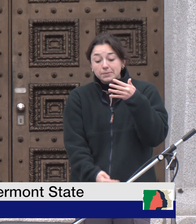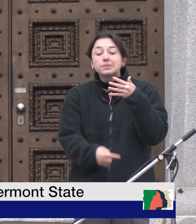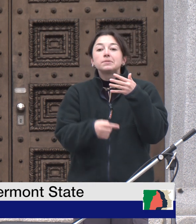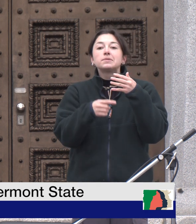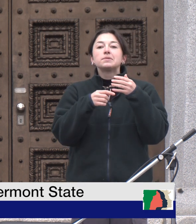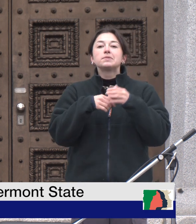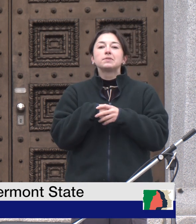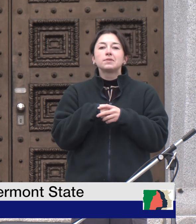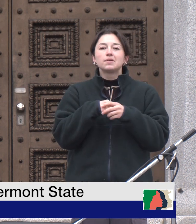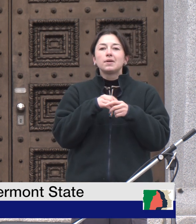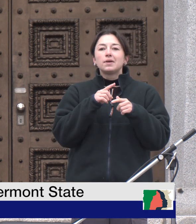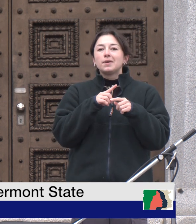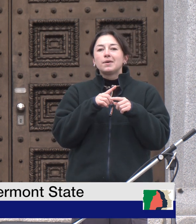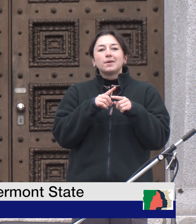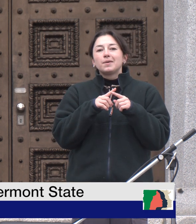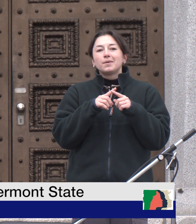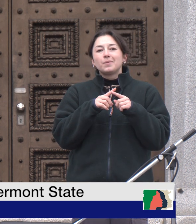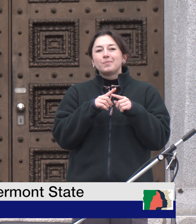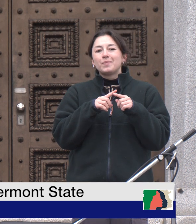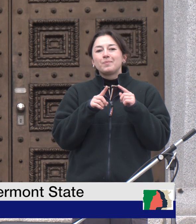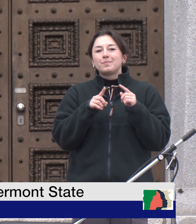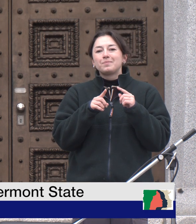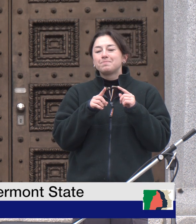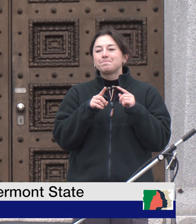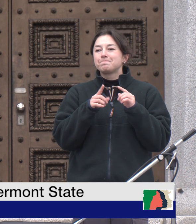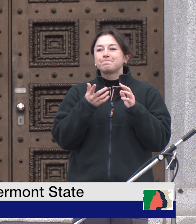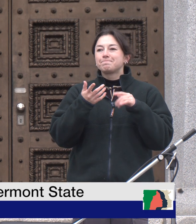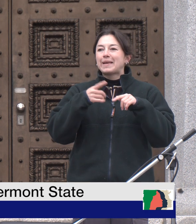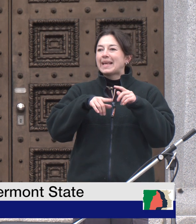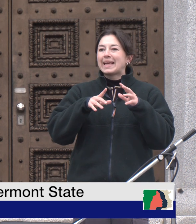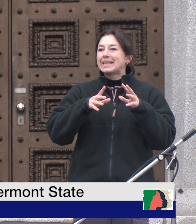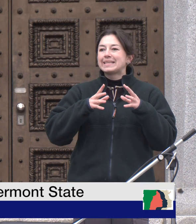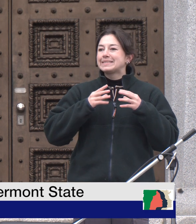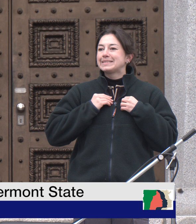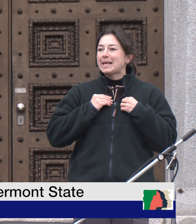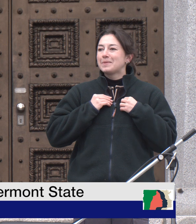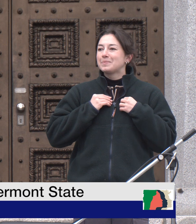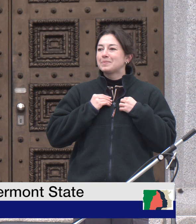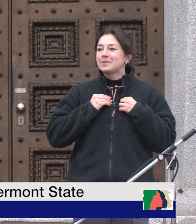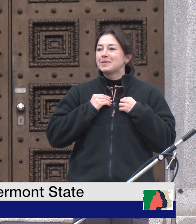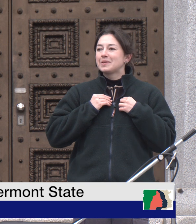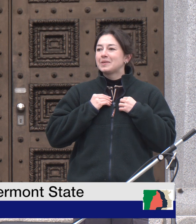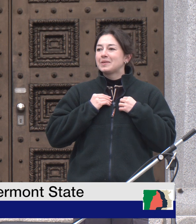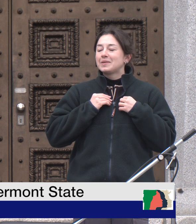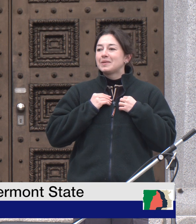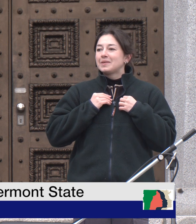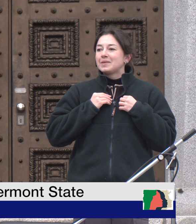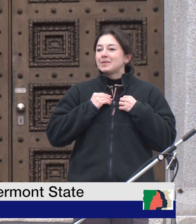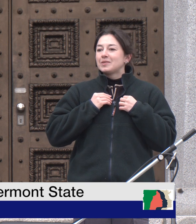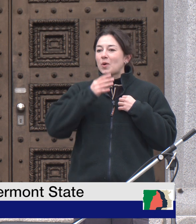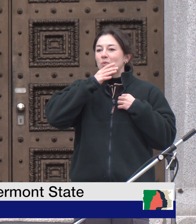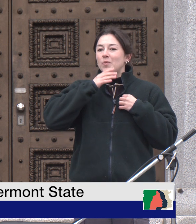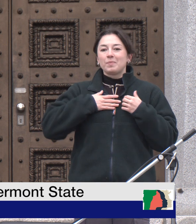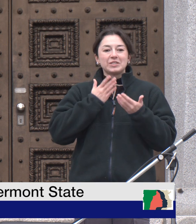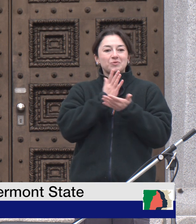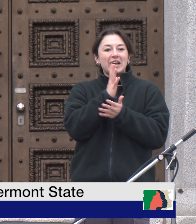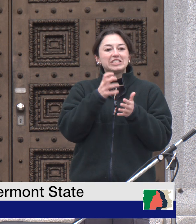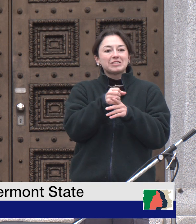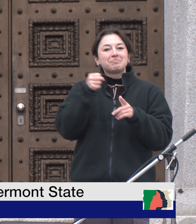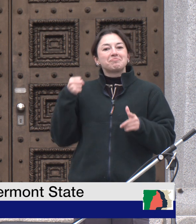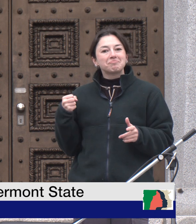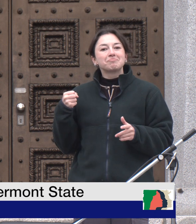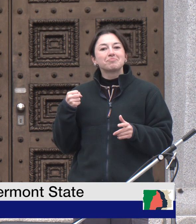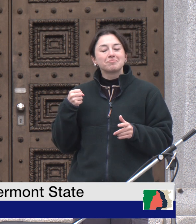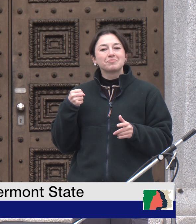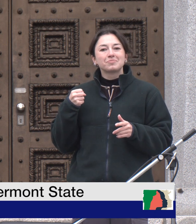But there's no room to compromise on the right of women